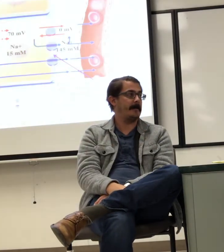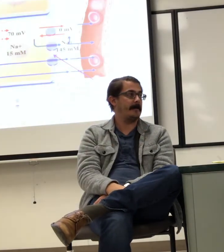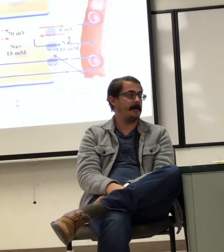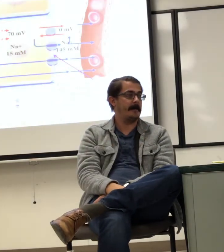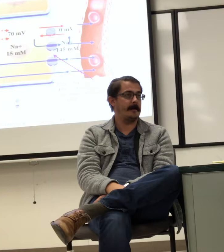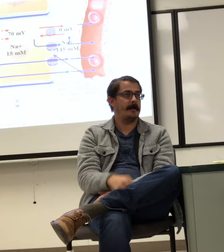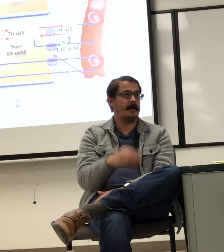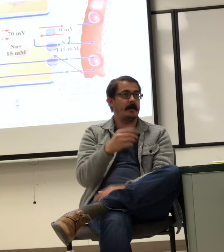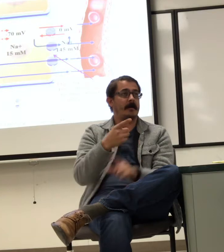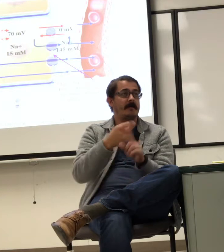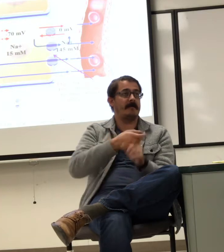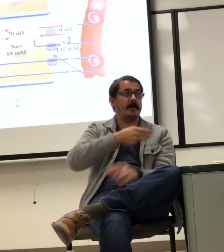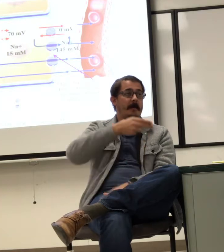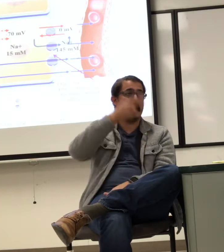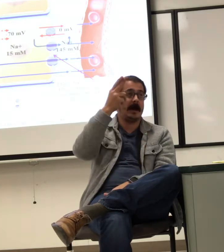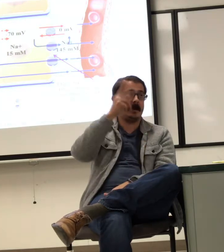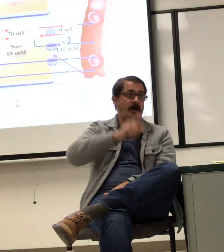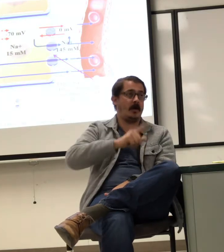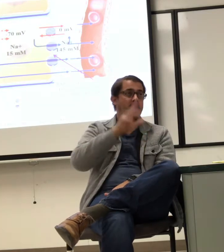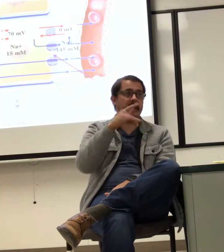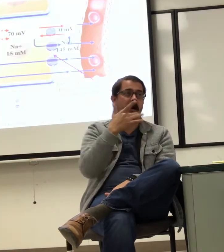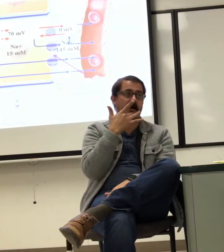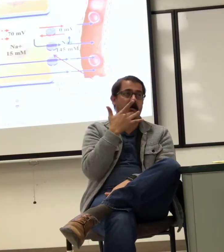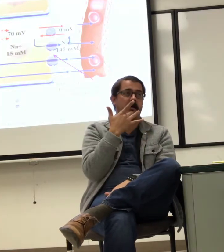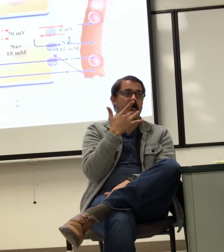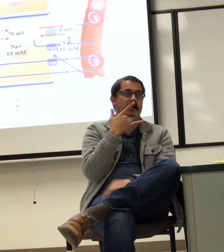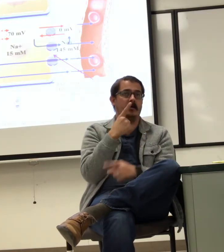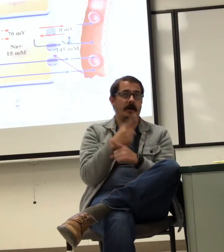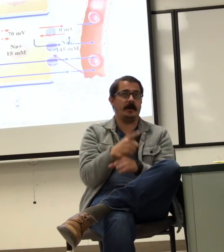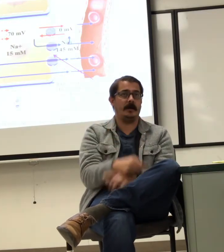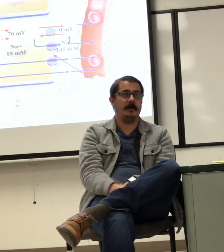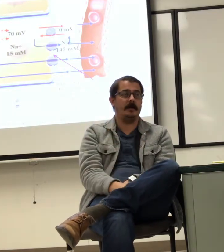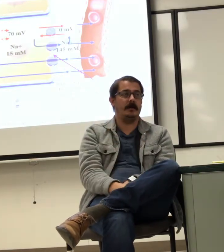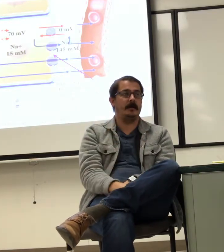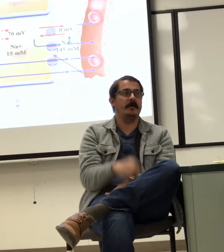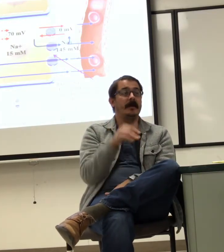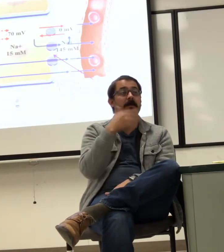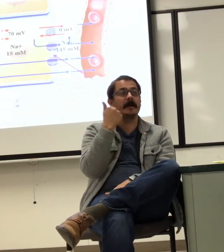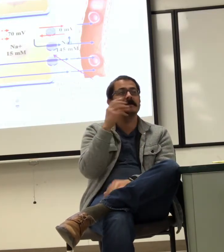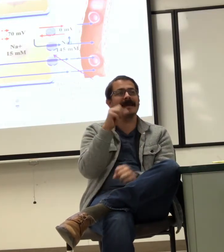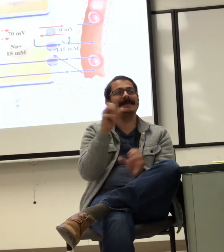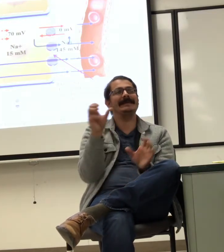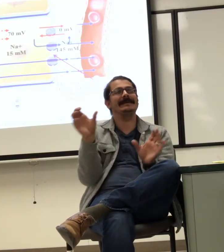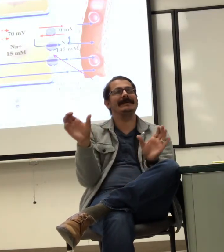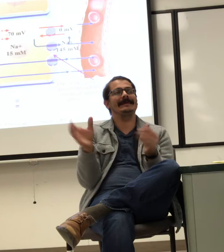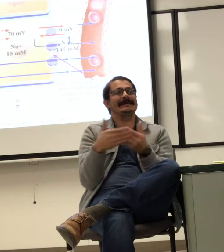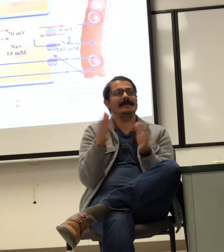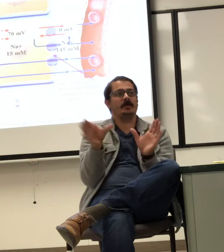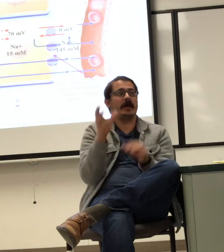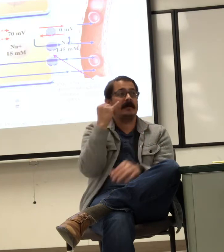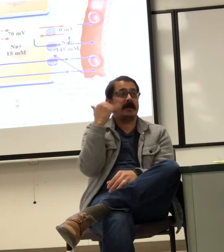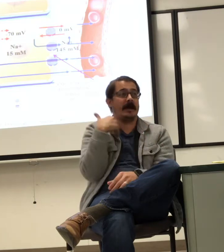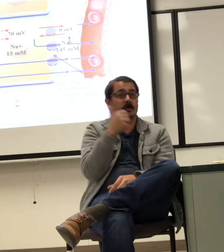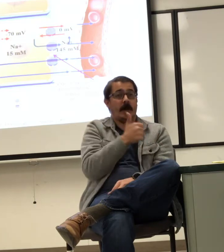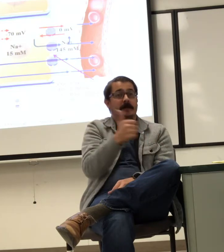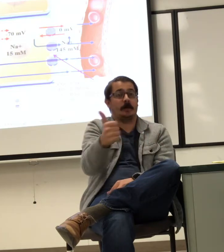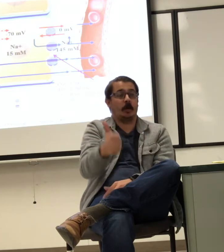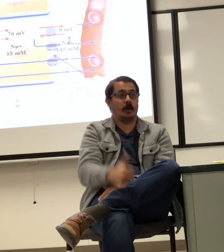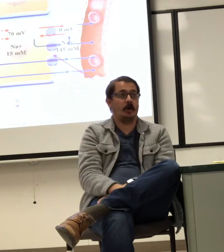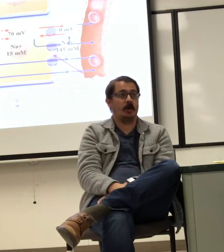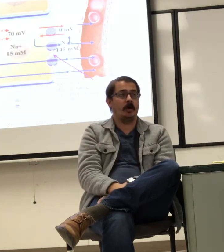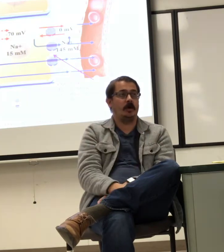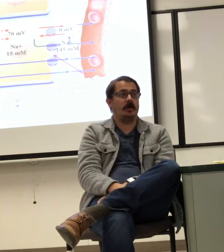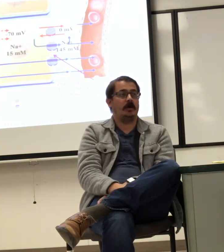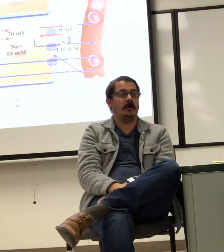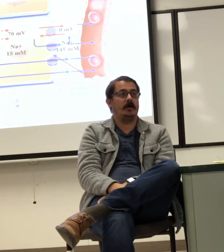high to low, that's favorable, right? It could easily do that if it had a transporter.